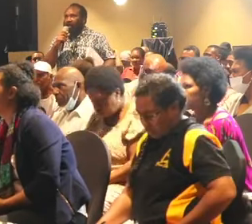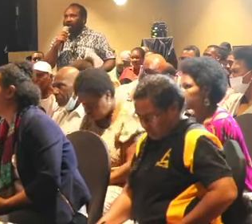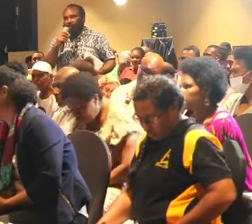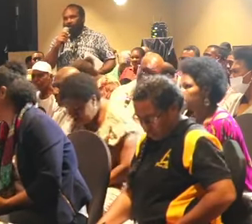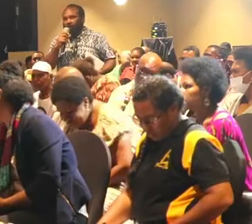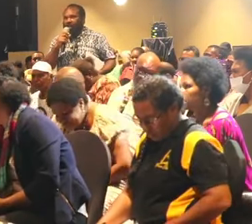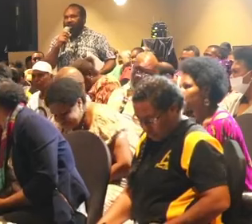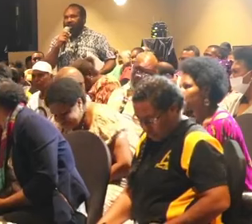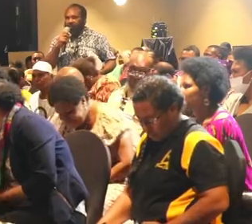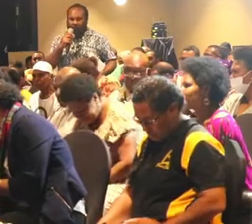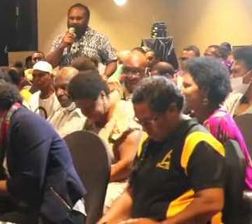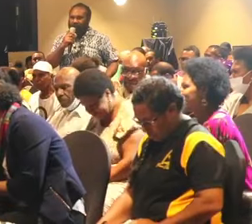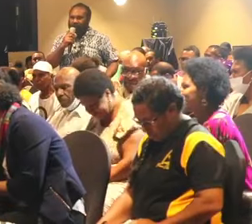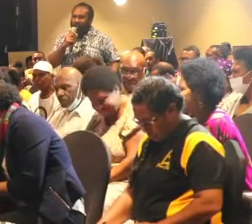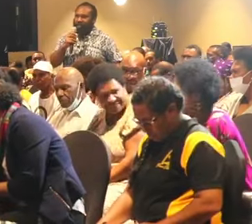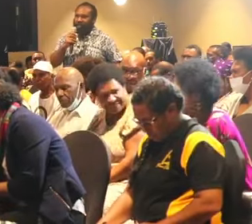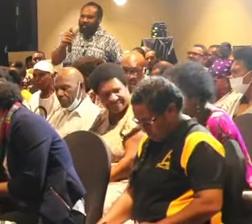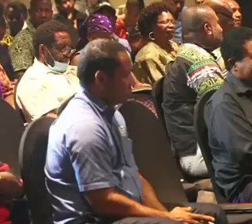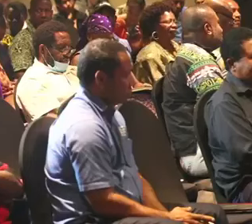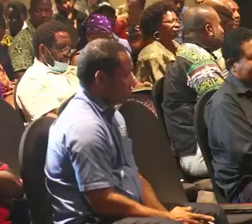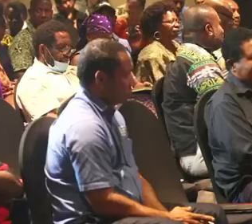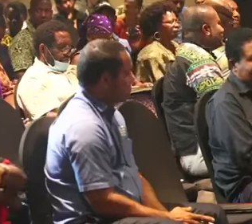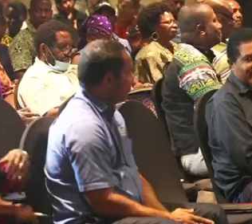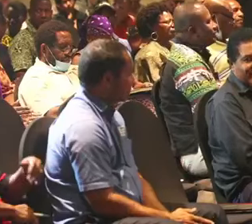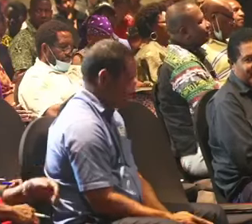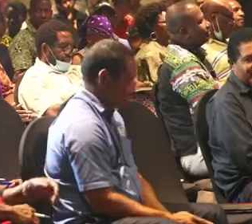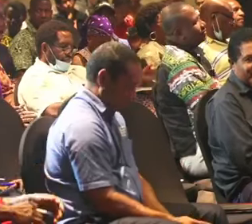gure. Sorry straight lo me pull it talk.